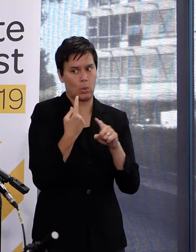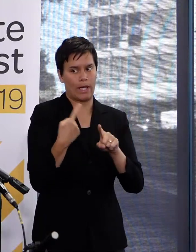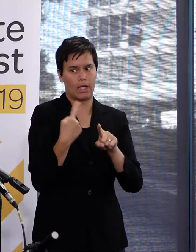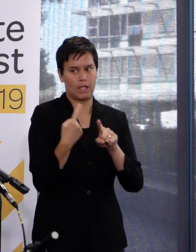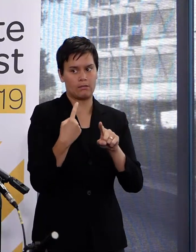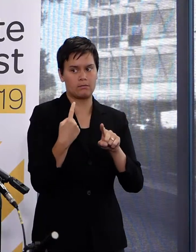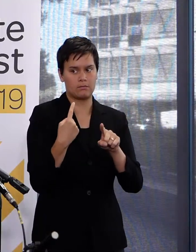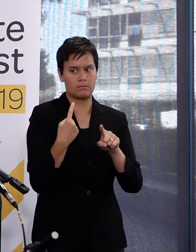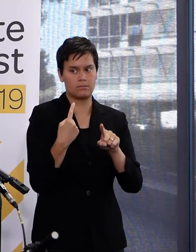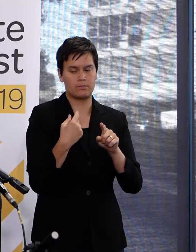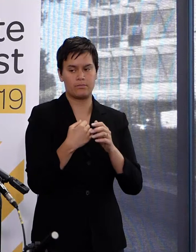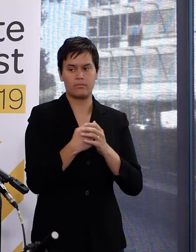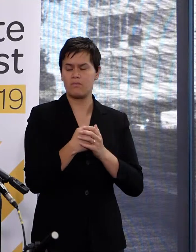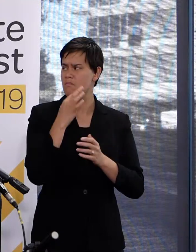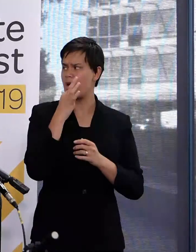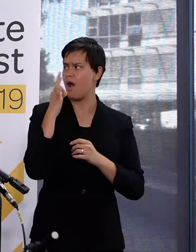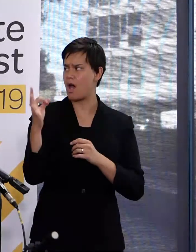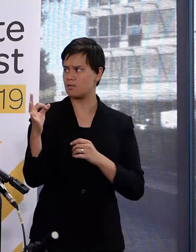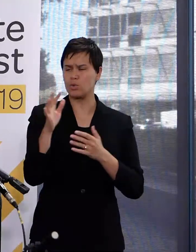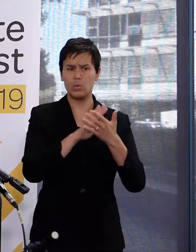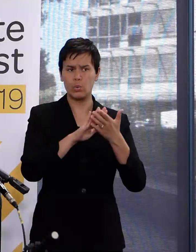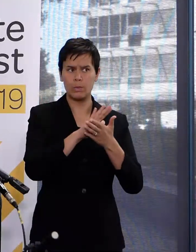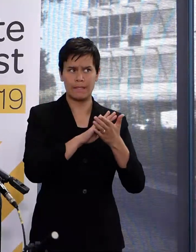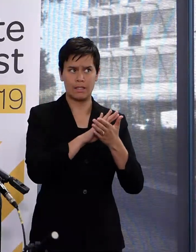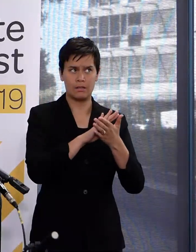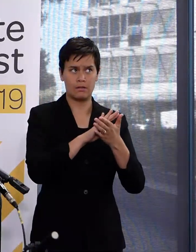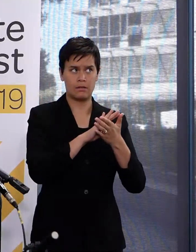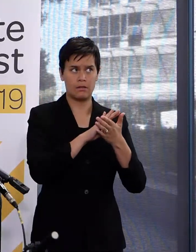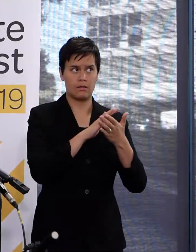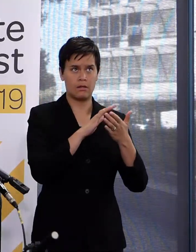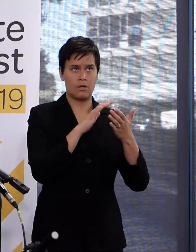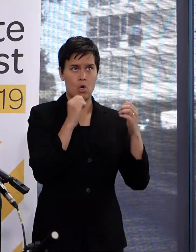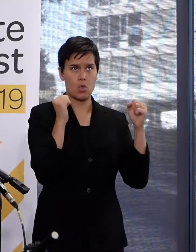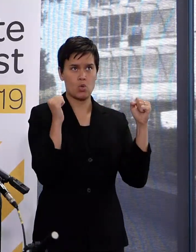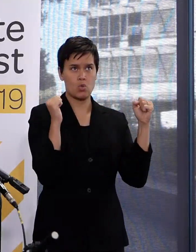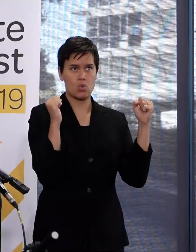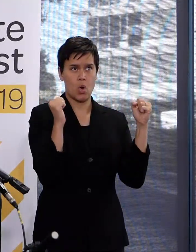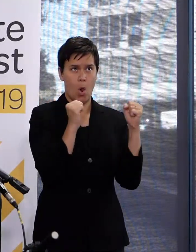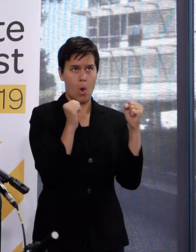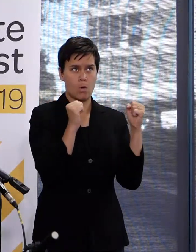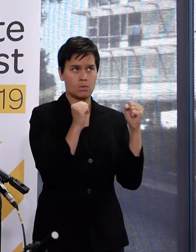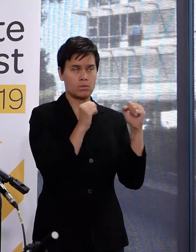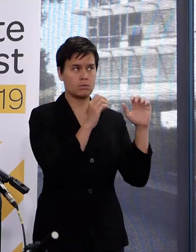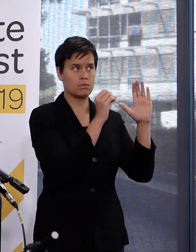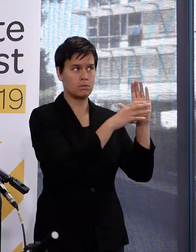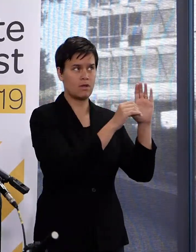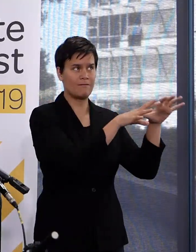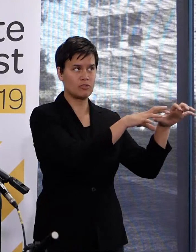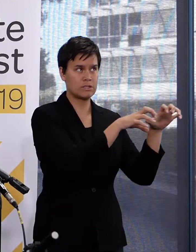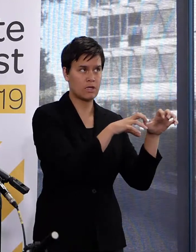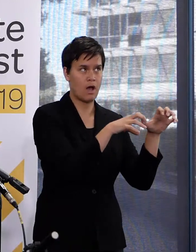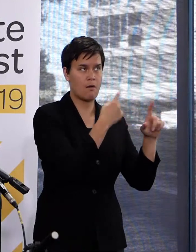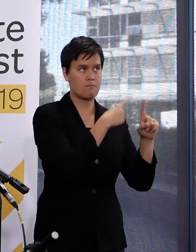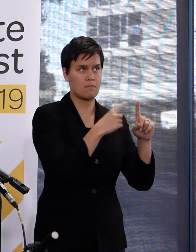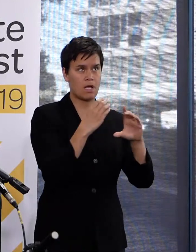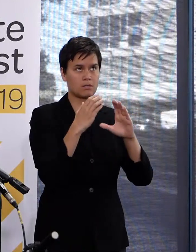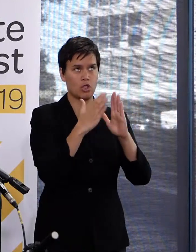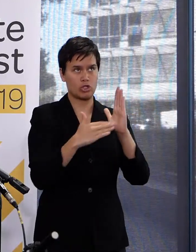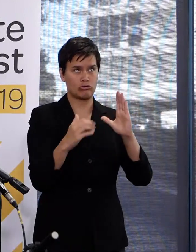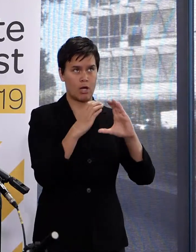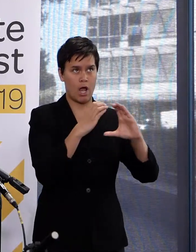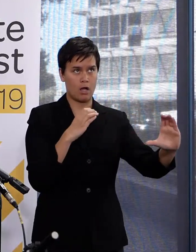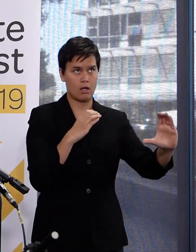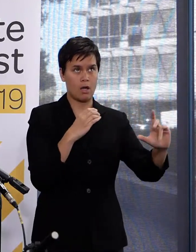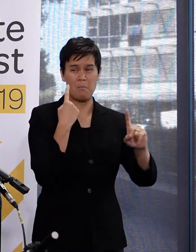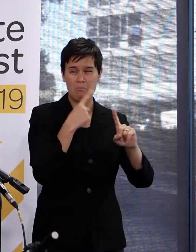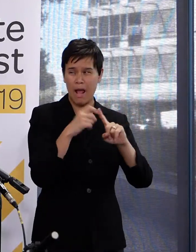portable cold chain that you talk about, those are on the aeroplanes as well when it's brought to New Zealand? Yes, so it's brought,